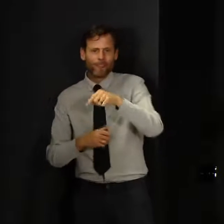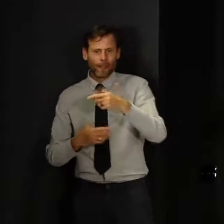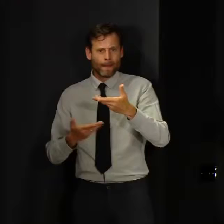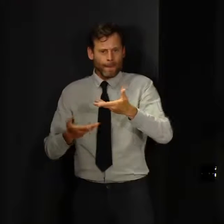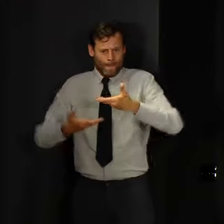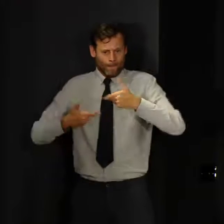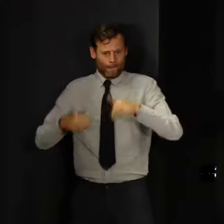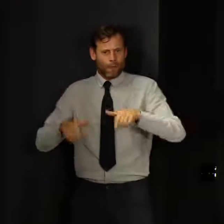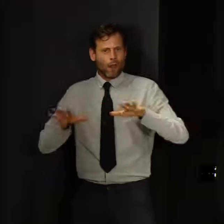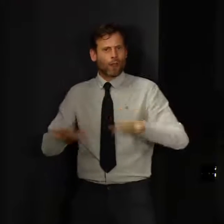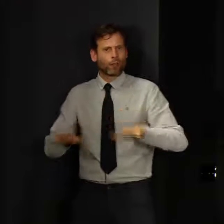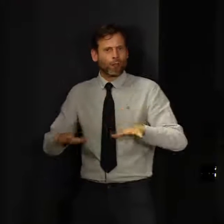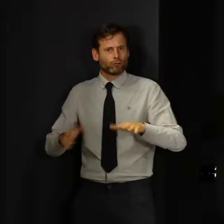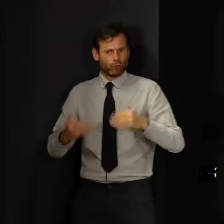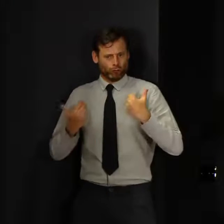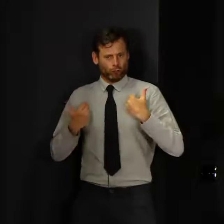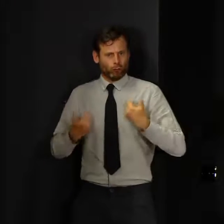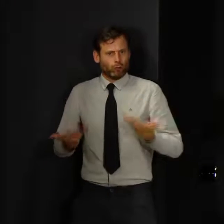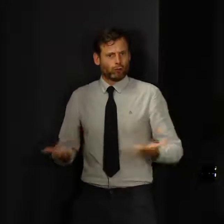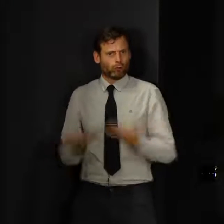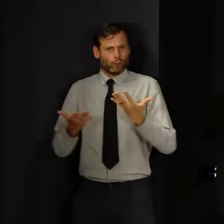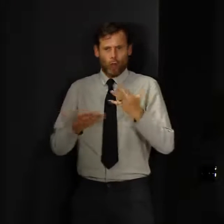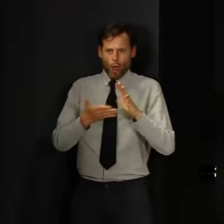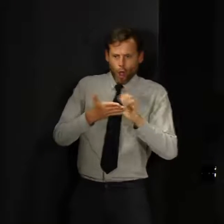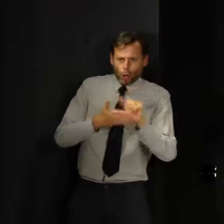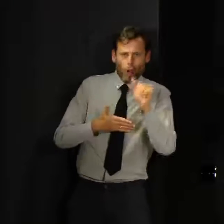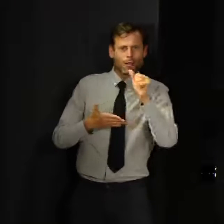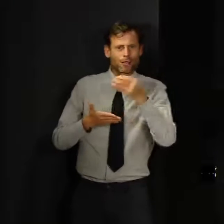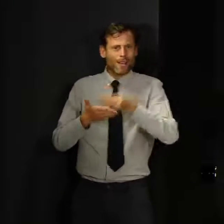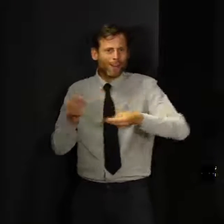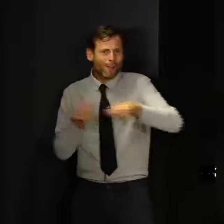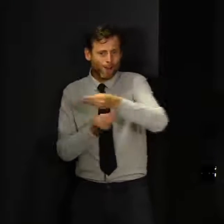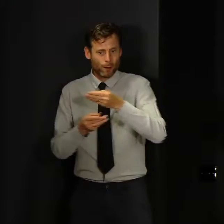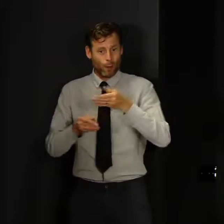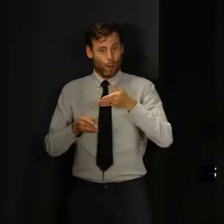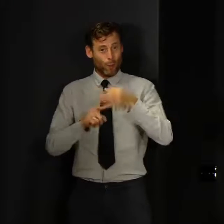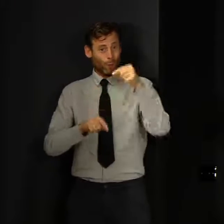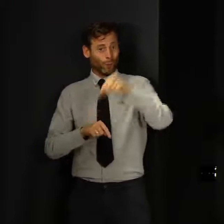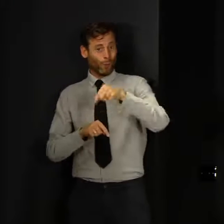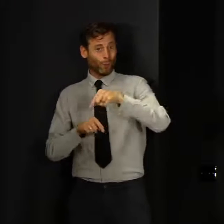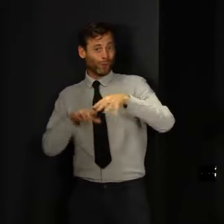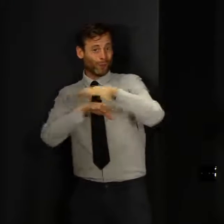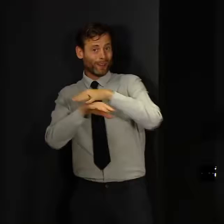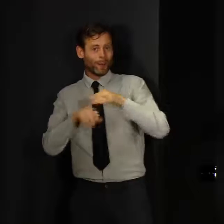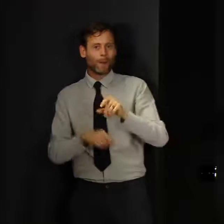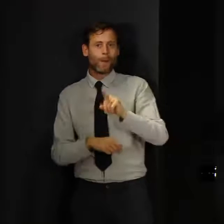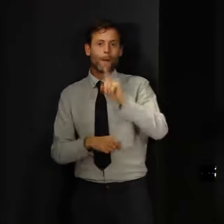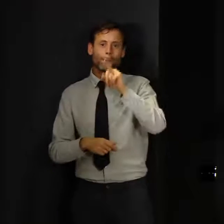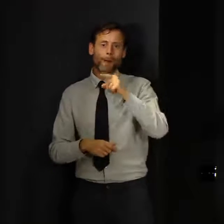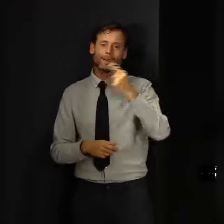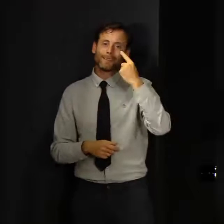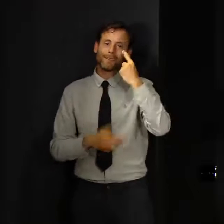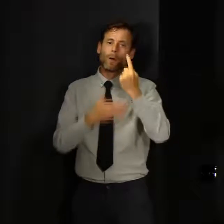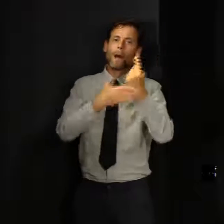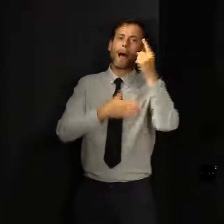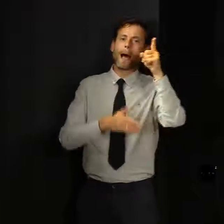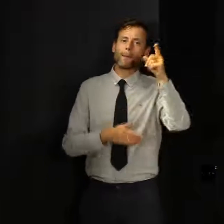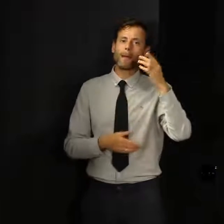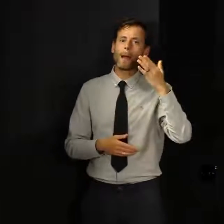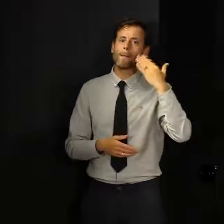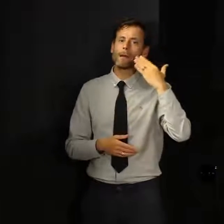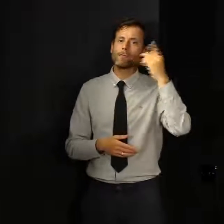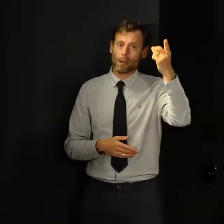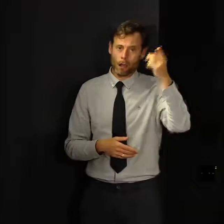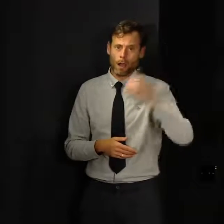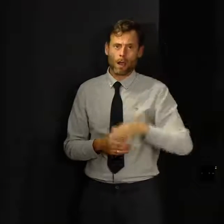our country socially, culturally, and indeed economically. However, the events in the US, they do force us to